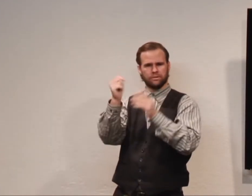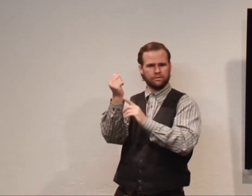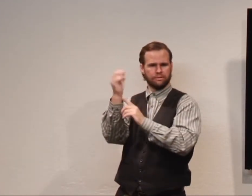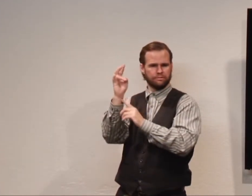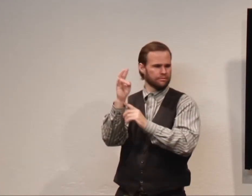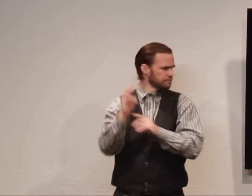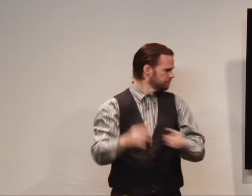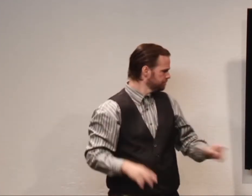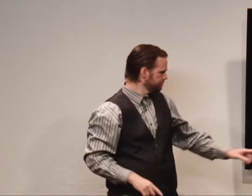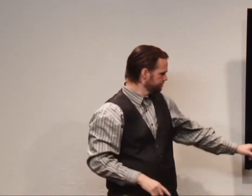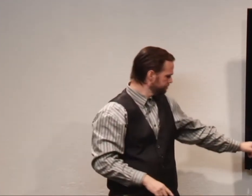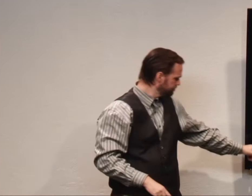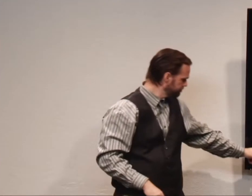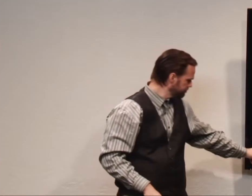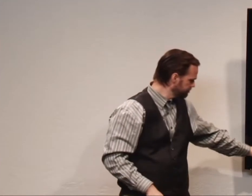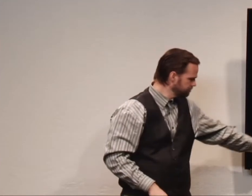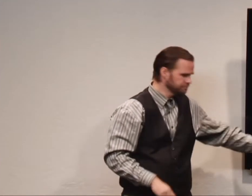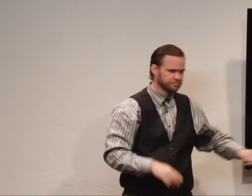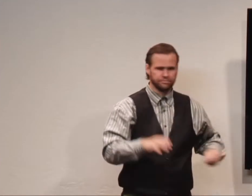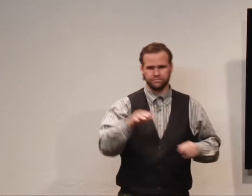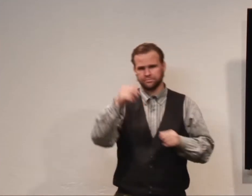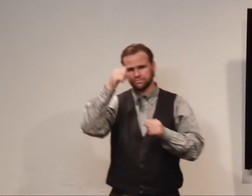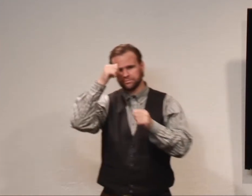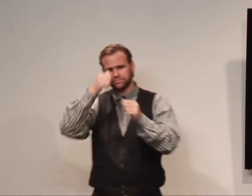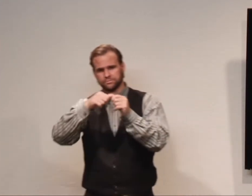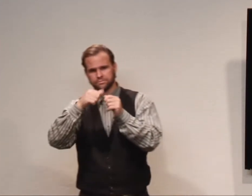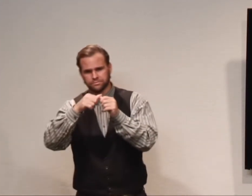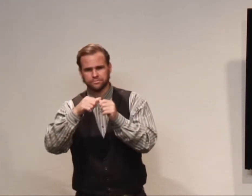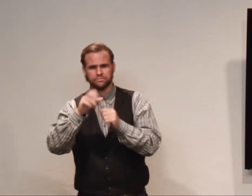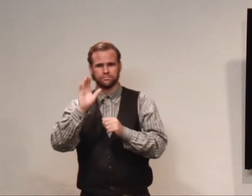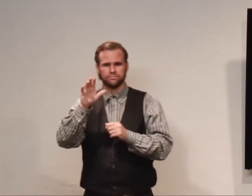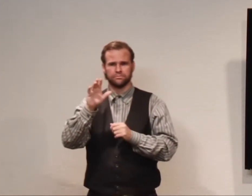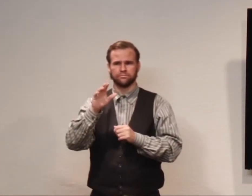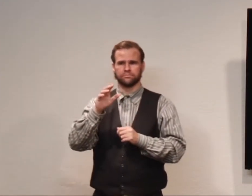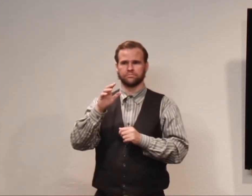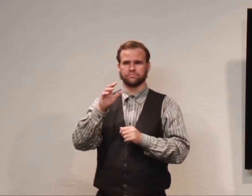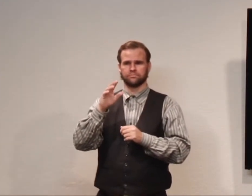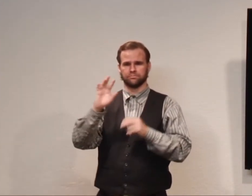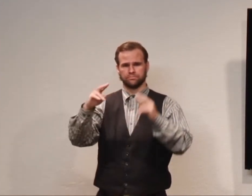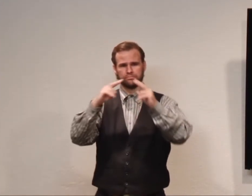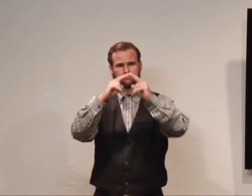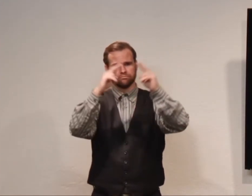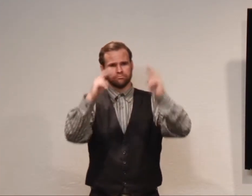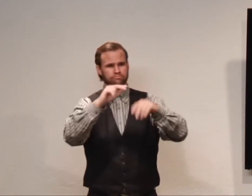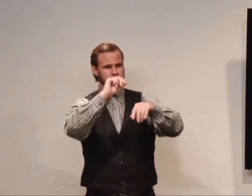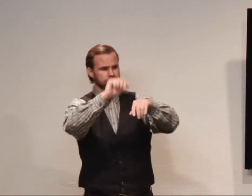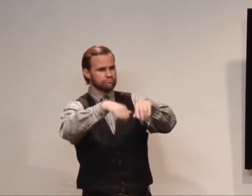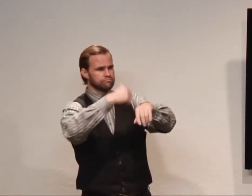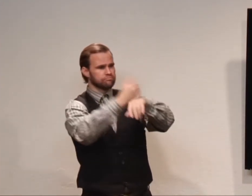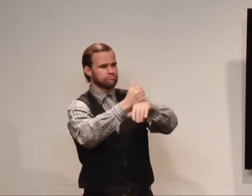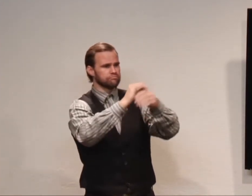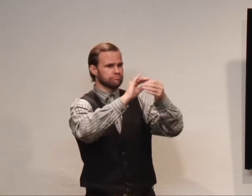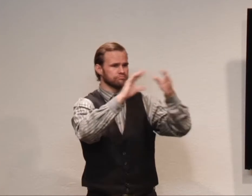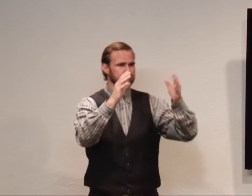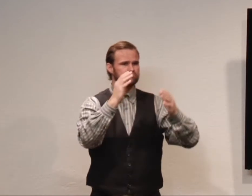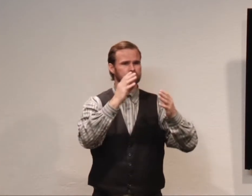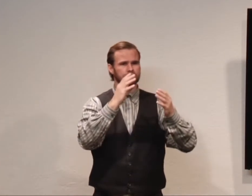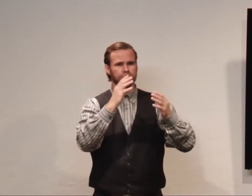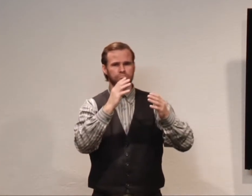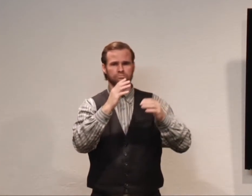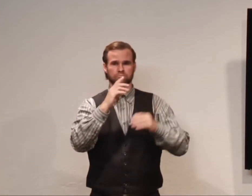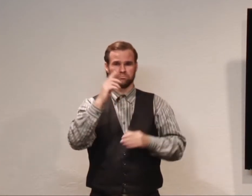In Colossians chapter 2, verse 17, we see that all of this priesthood, all the priests in the Old Testament, and the ones